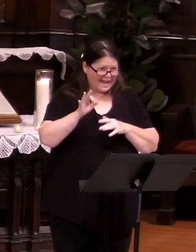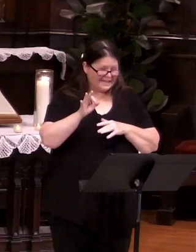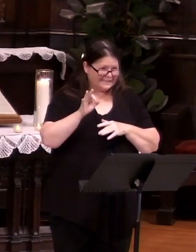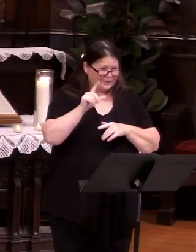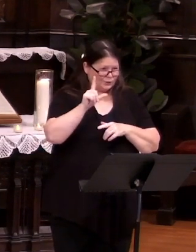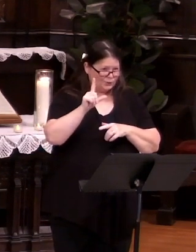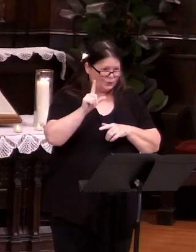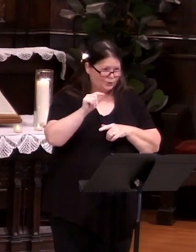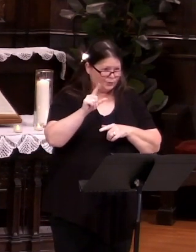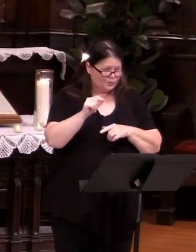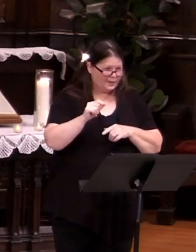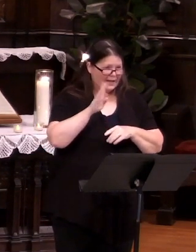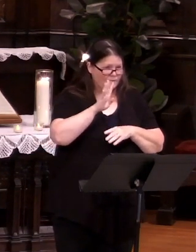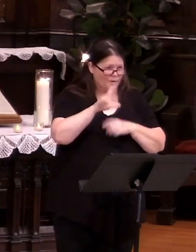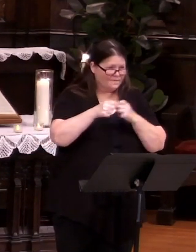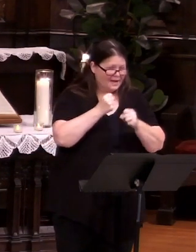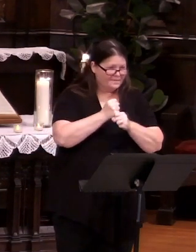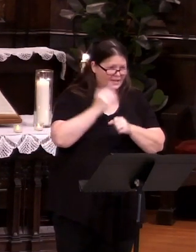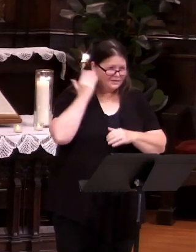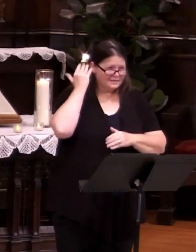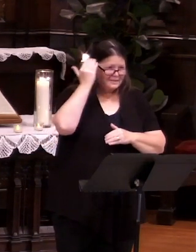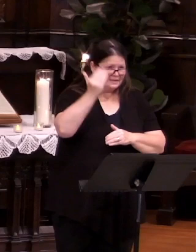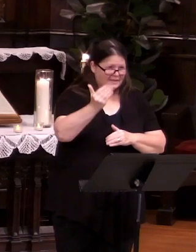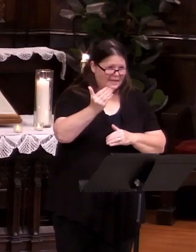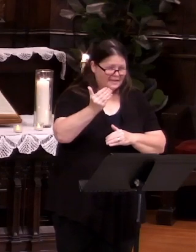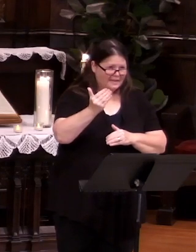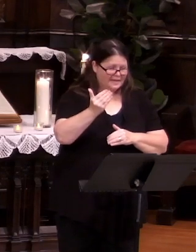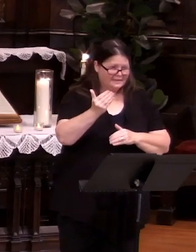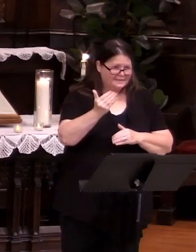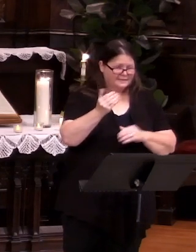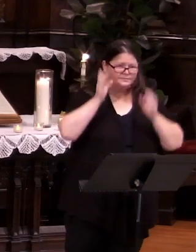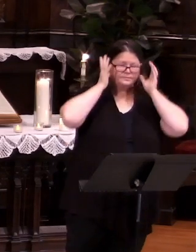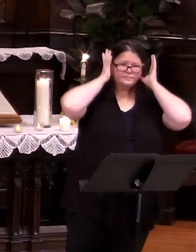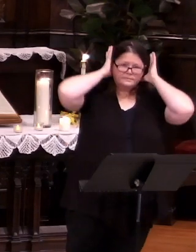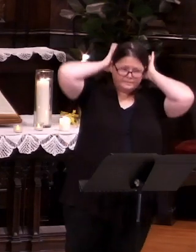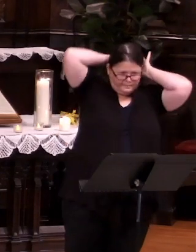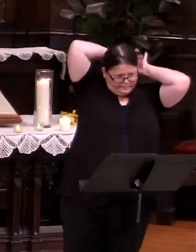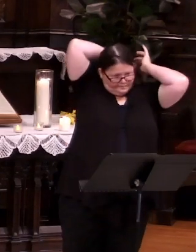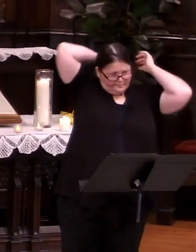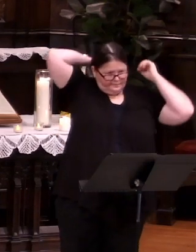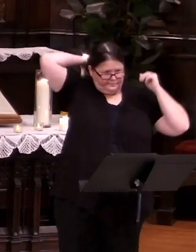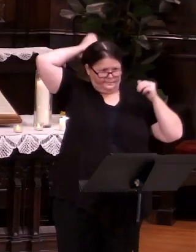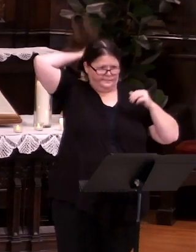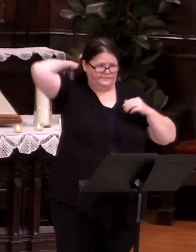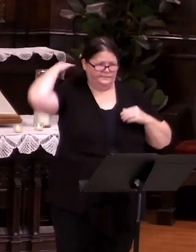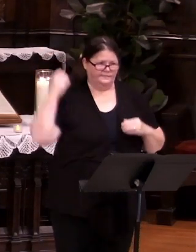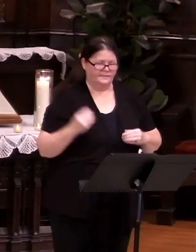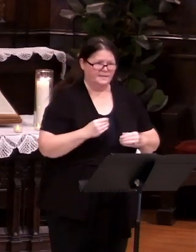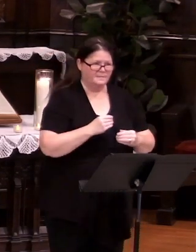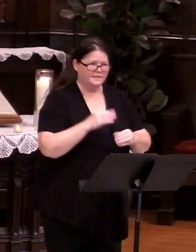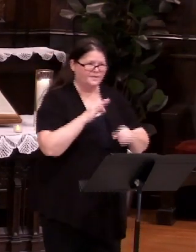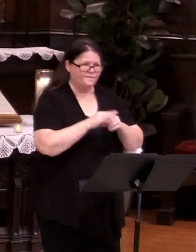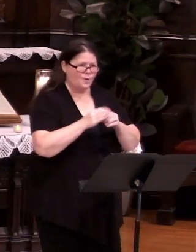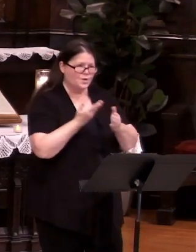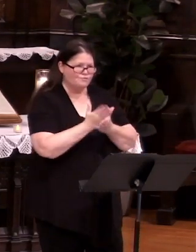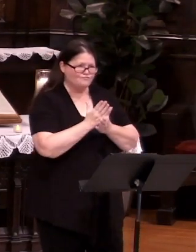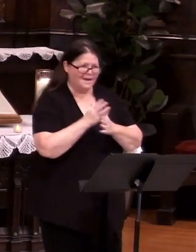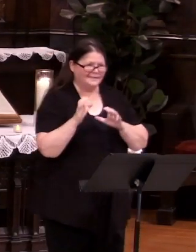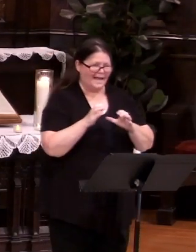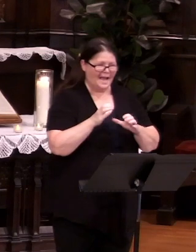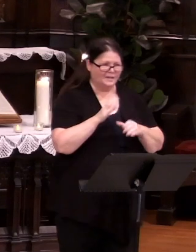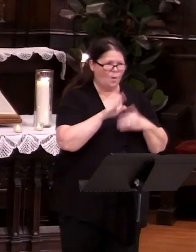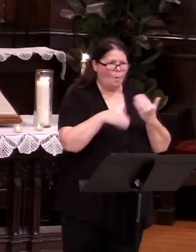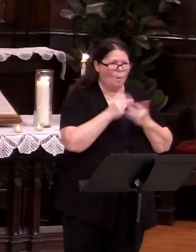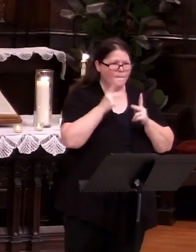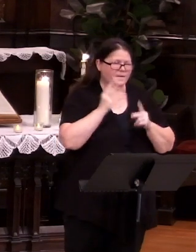45 years later, the passage of the Voting Rights Act, in which all people of color, men and women, were